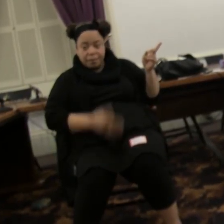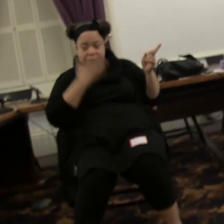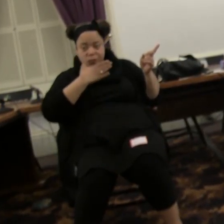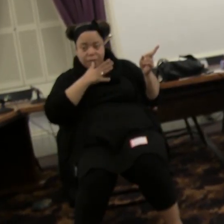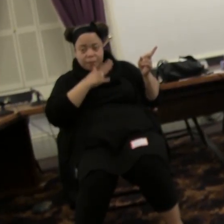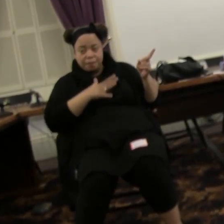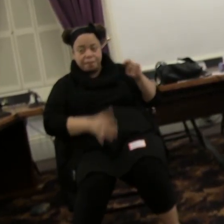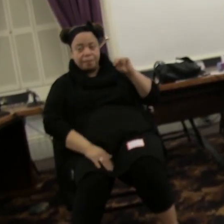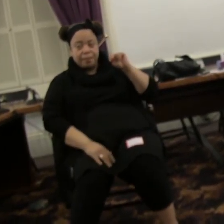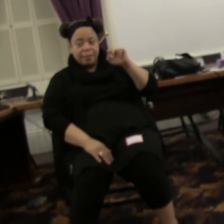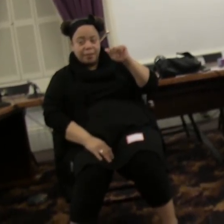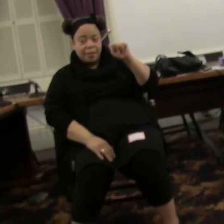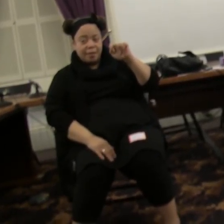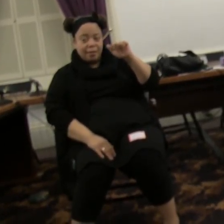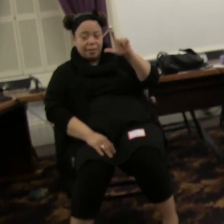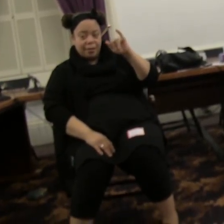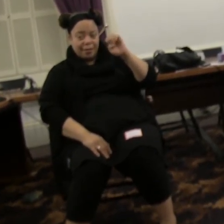Awesome.